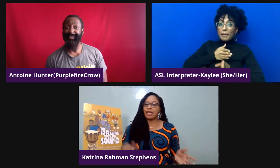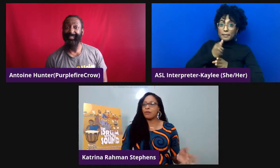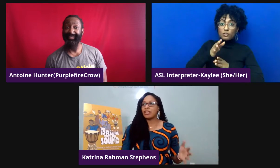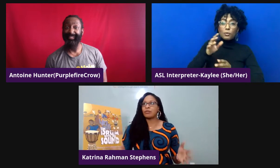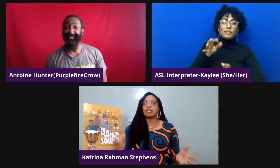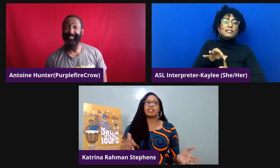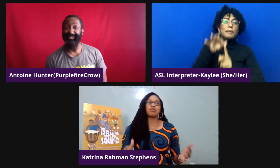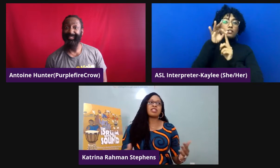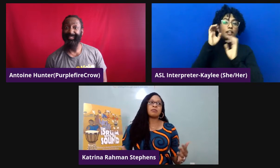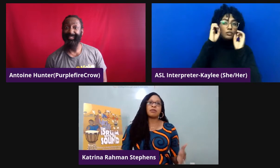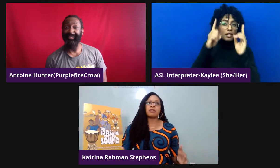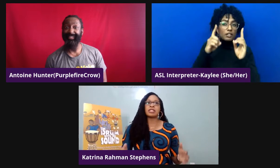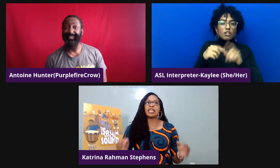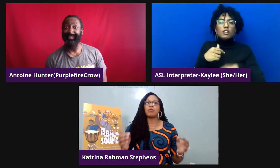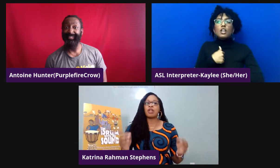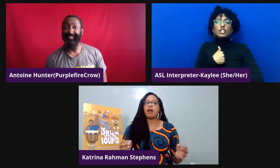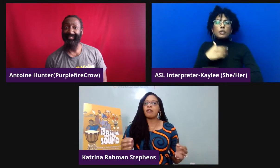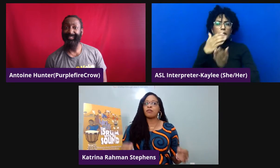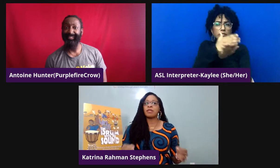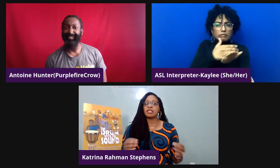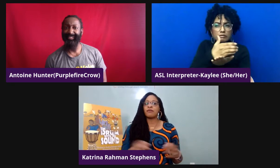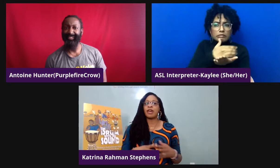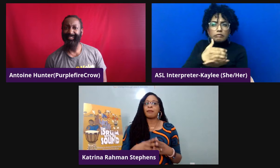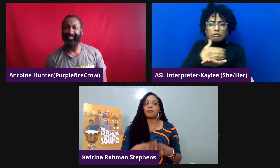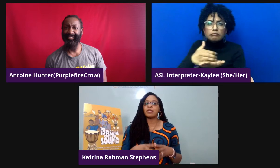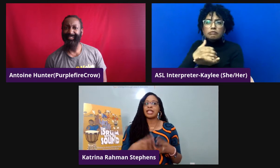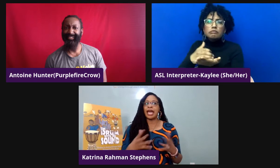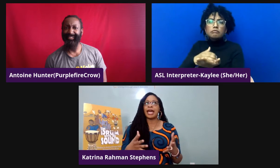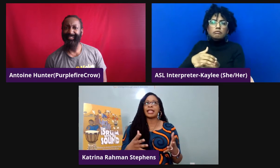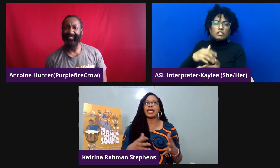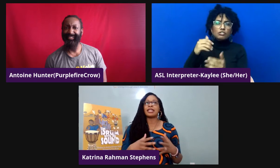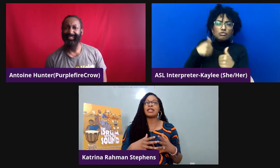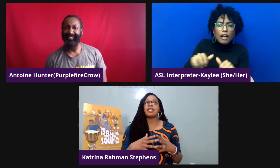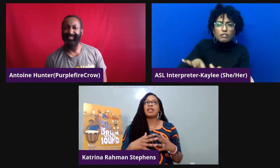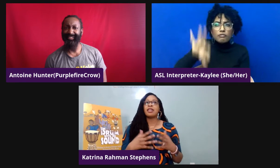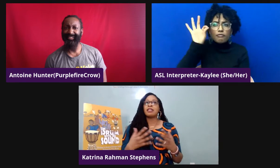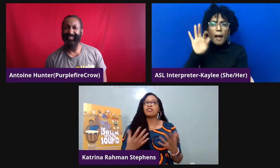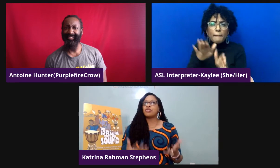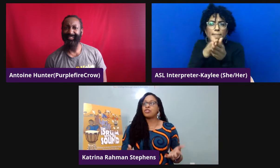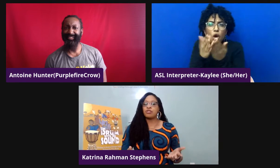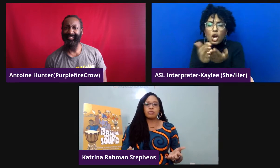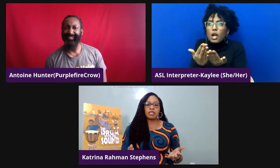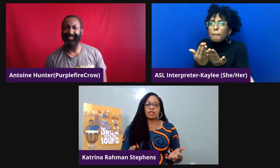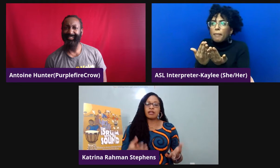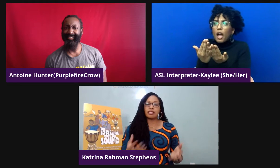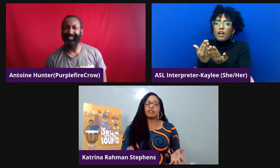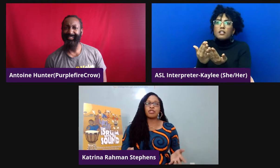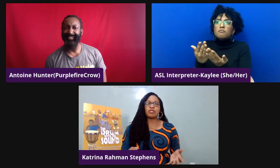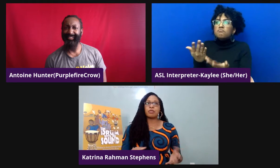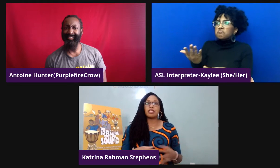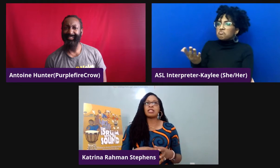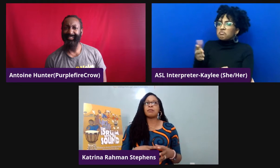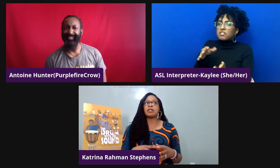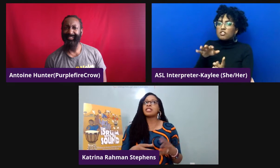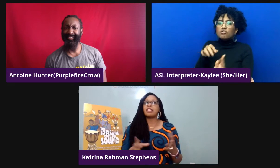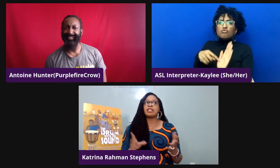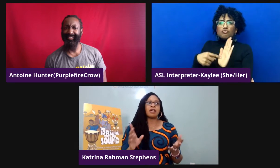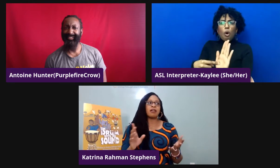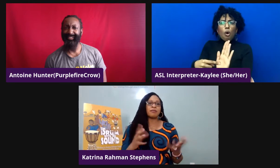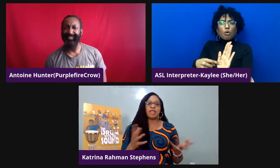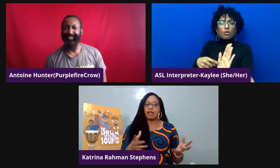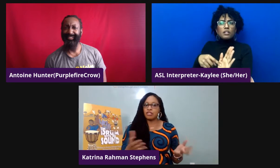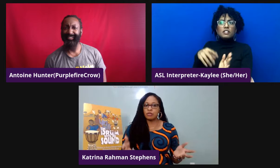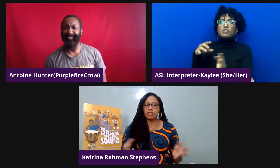was in the library and I was looking through these books, and it was hard for me to find books that highlighted students with children with